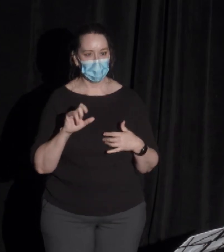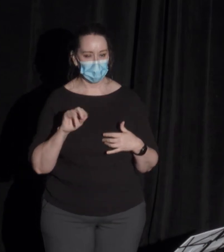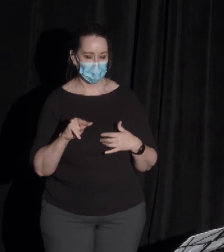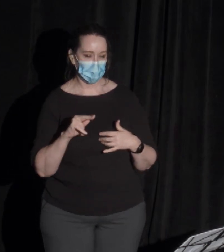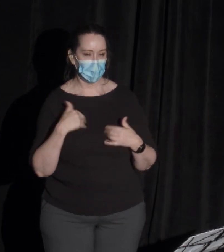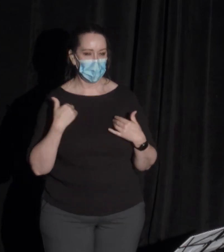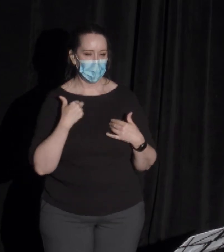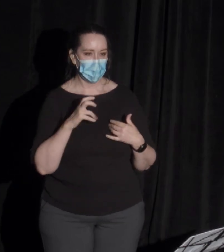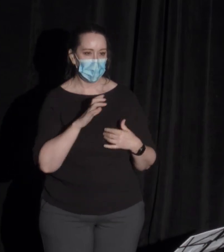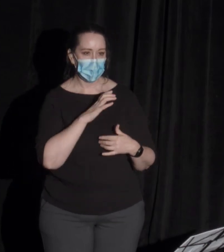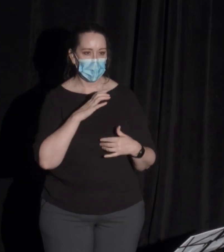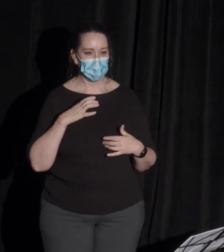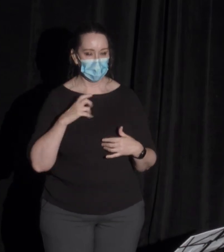shynationyouthcouncil.org.